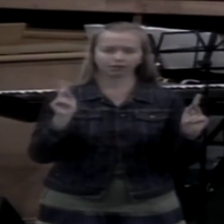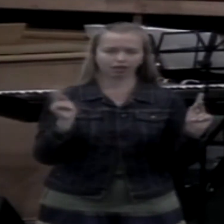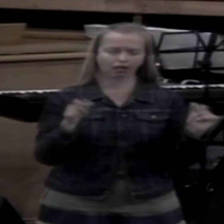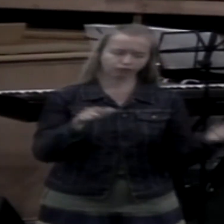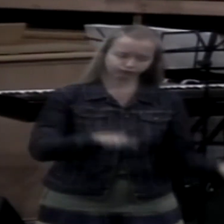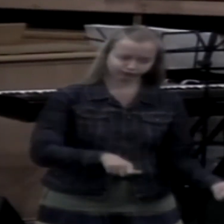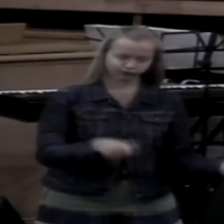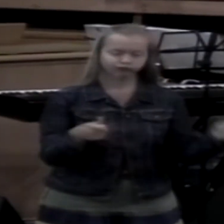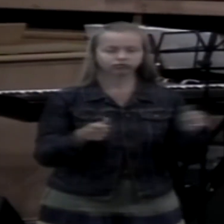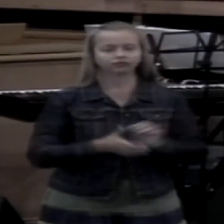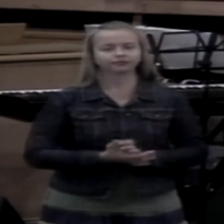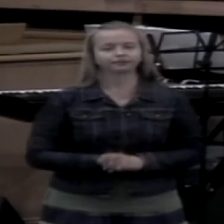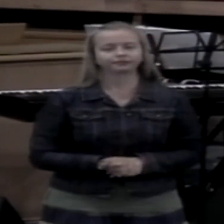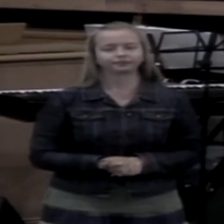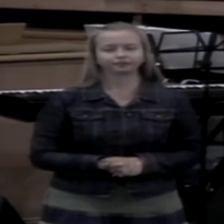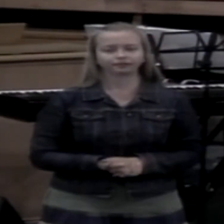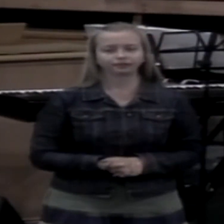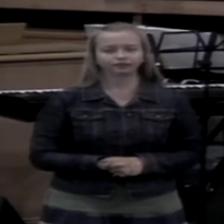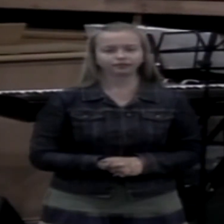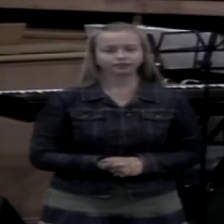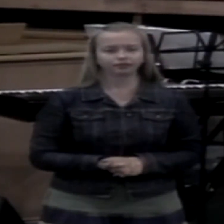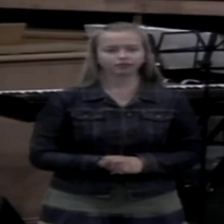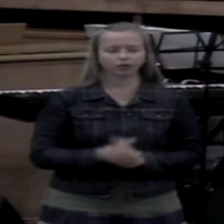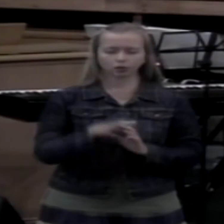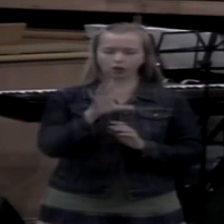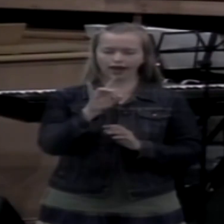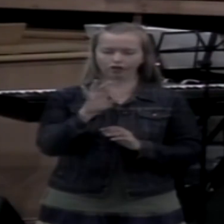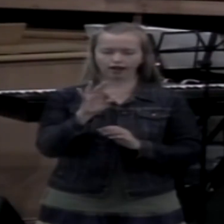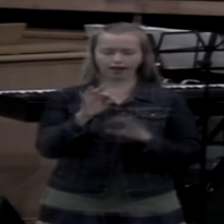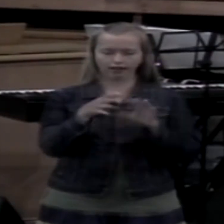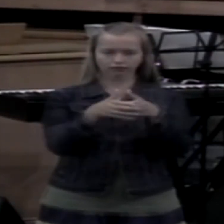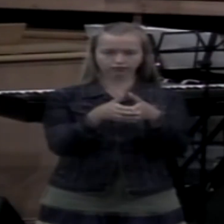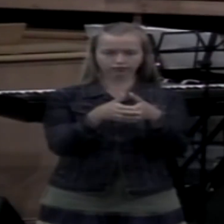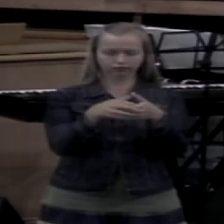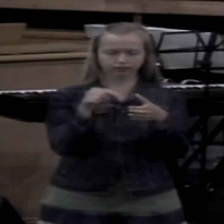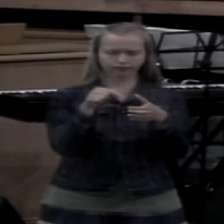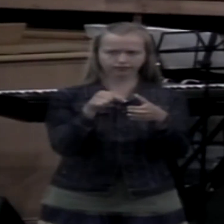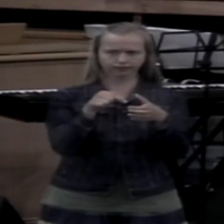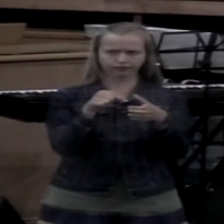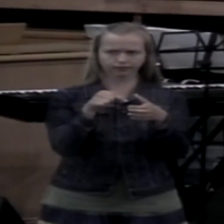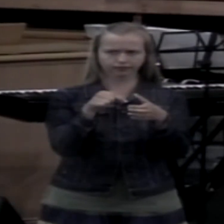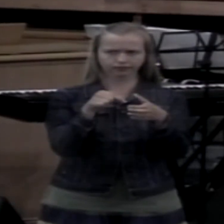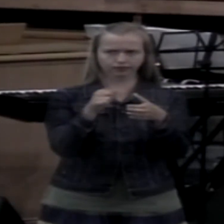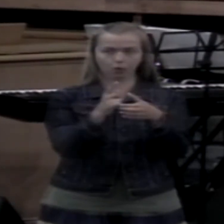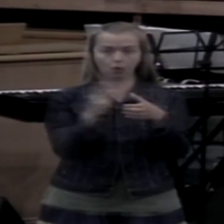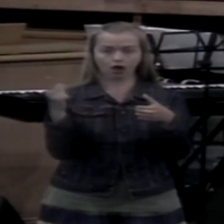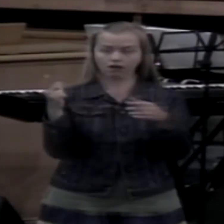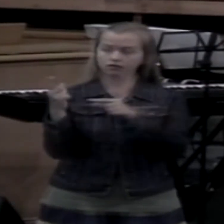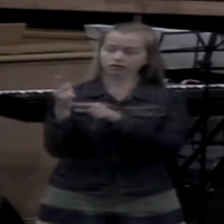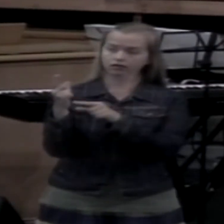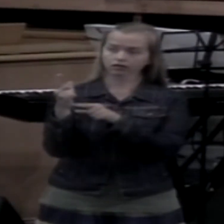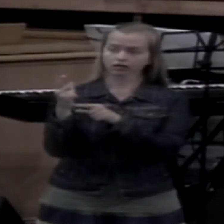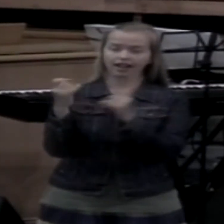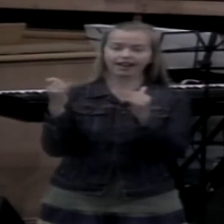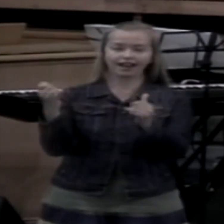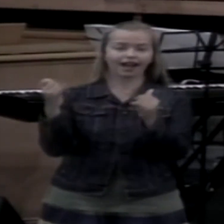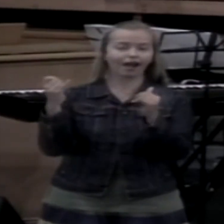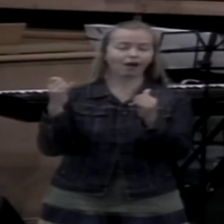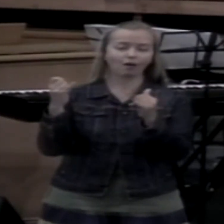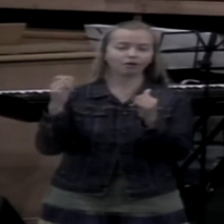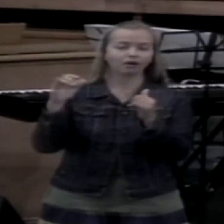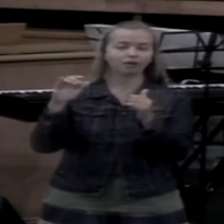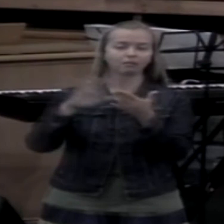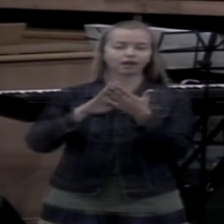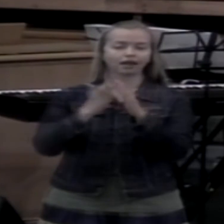And out of those 8 or 9, one of them is a pastor of one of our UPC